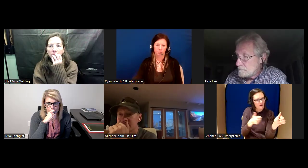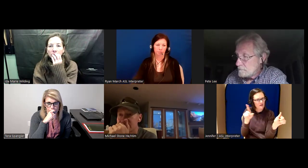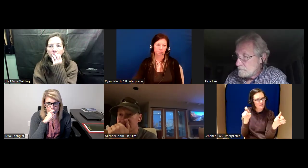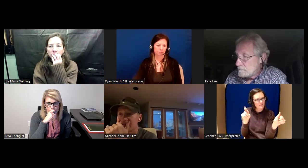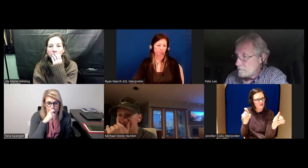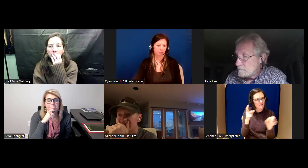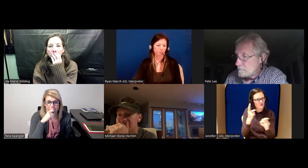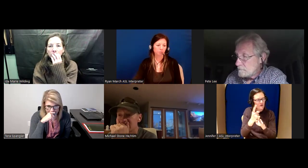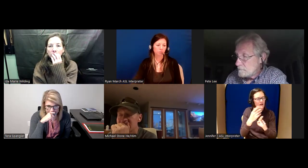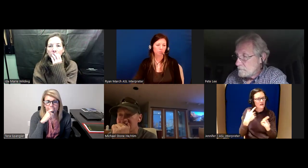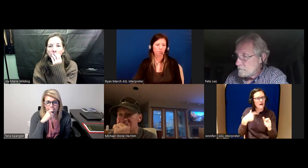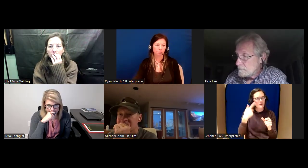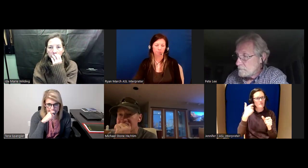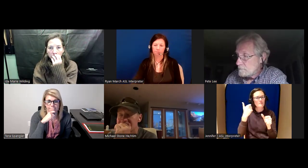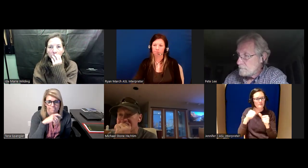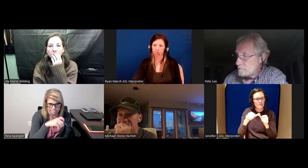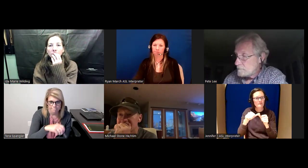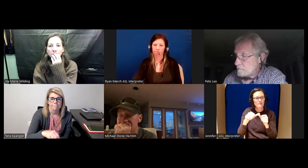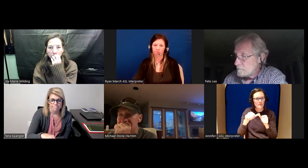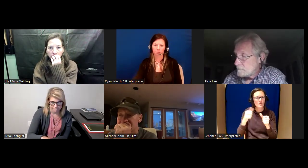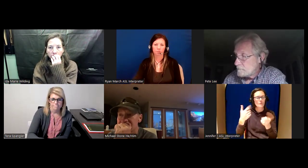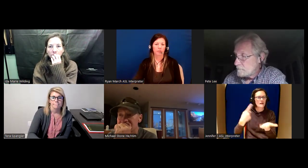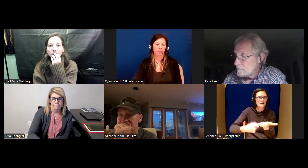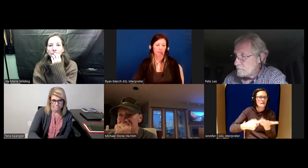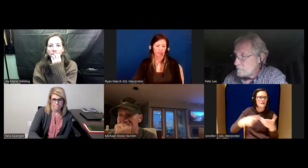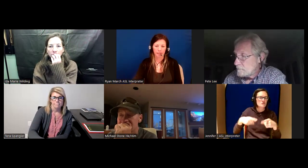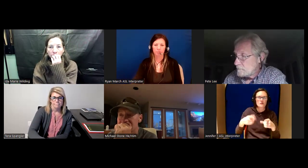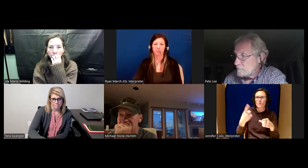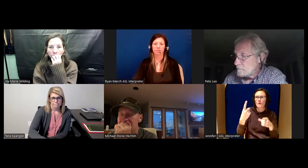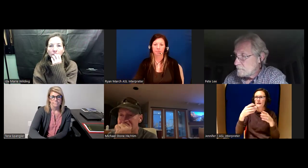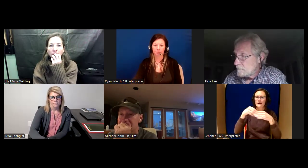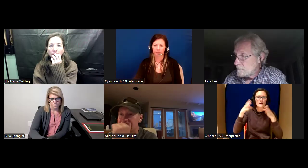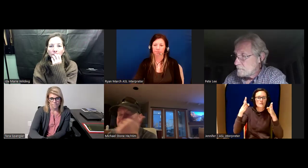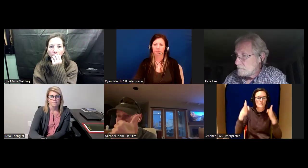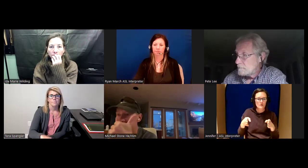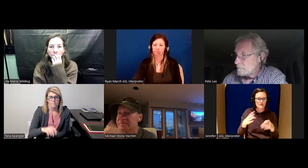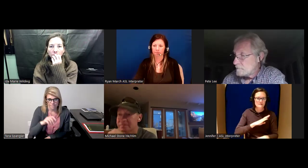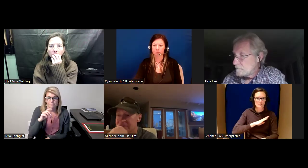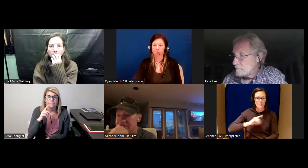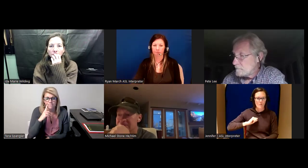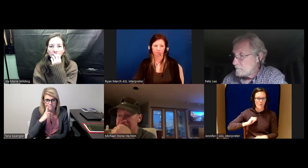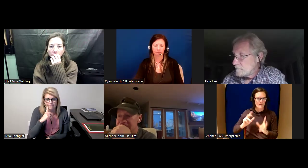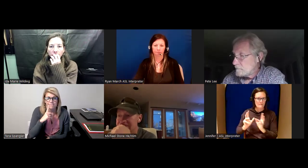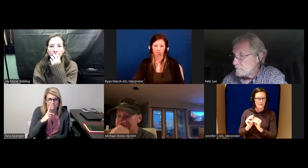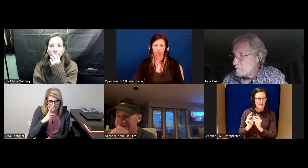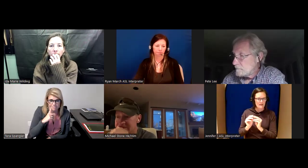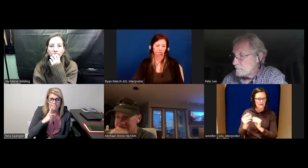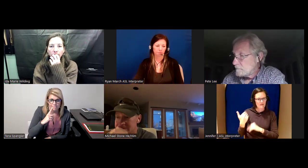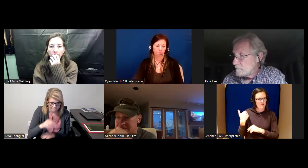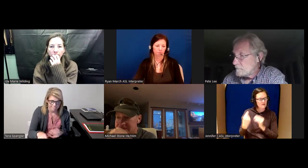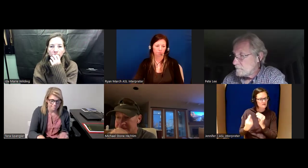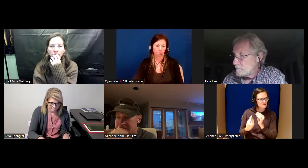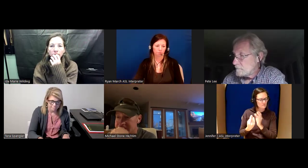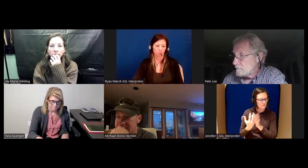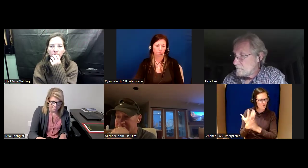recall having a conversation at one of our in-person board meetings, Yep. maybe last springs, where